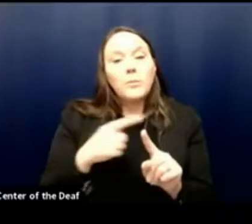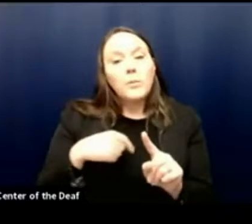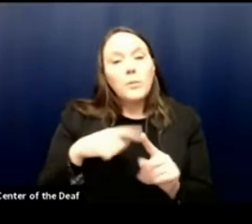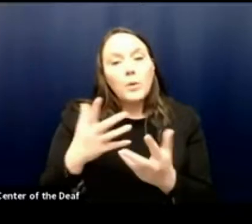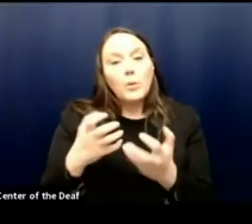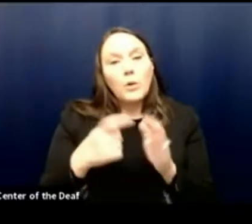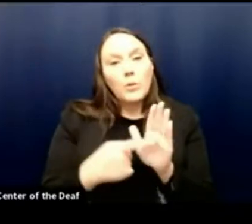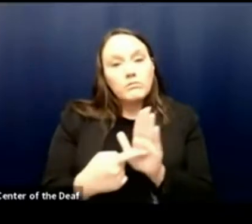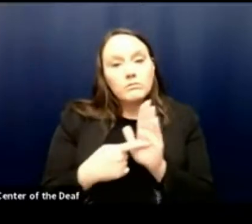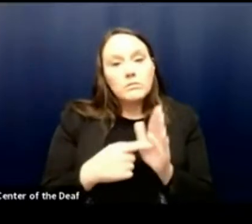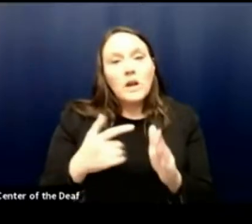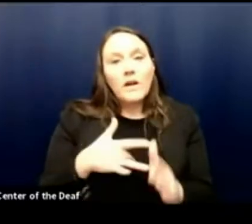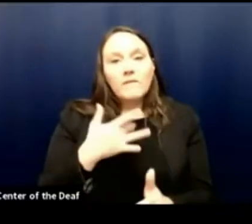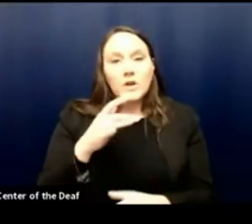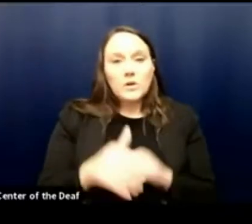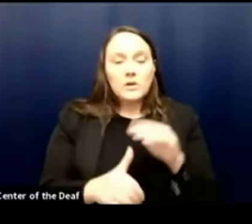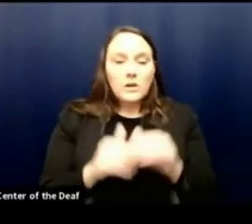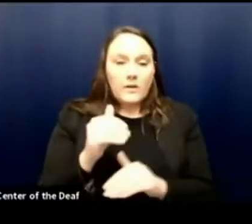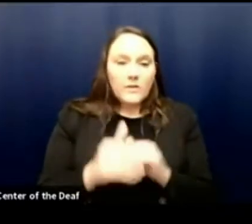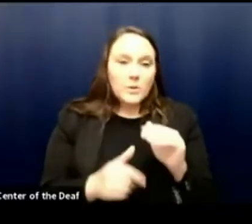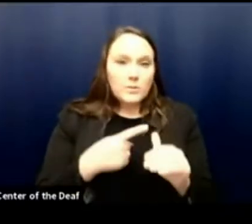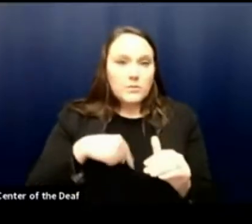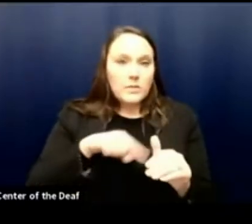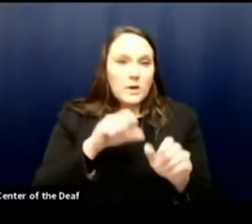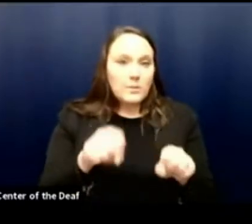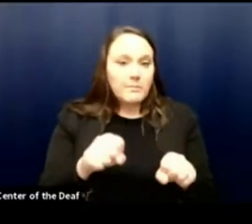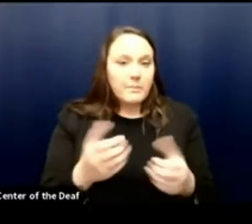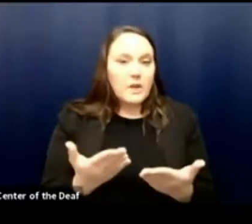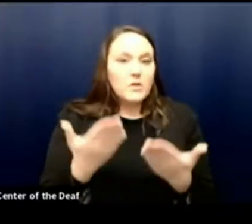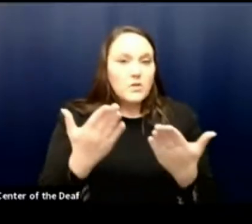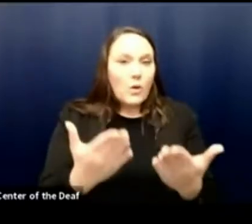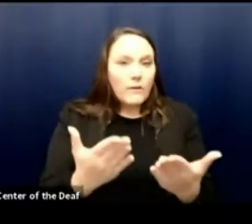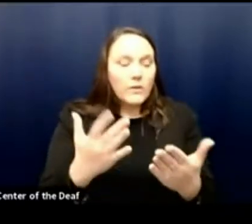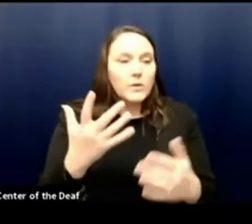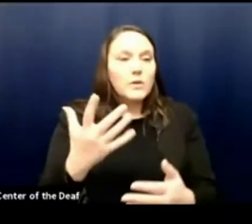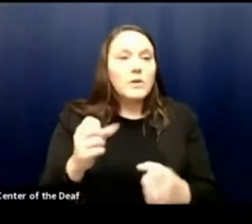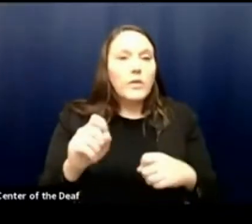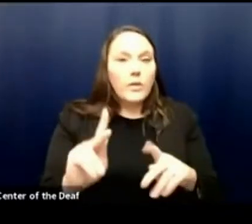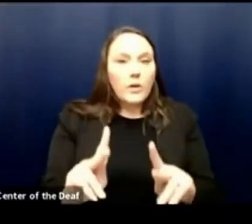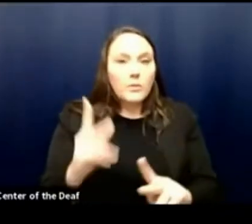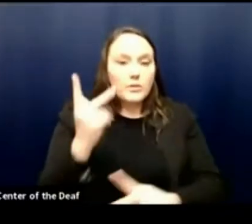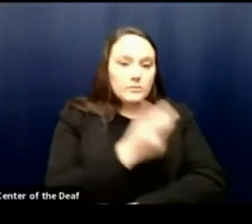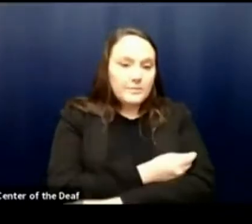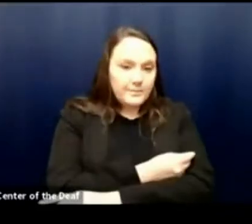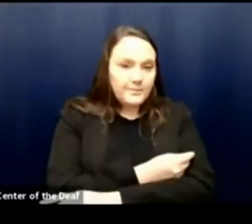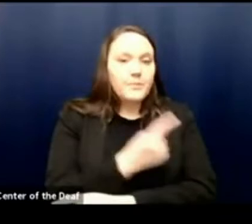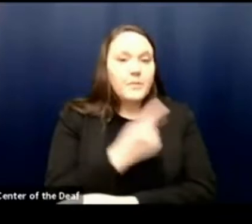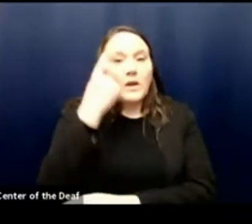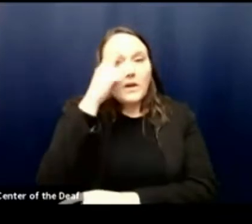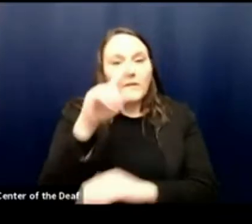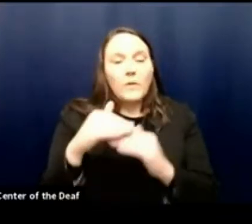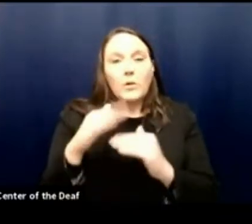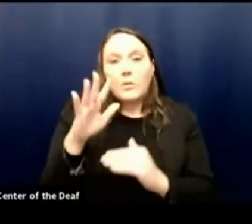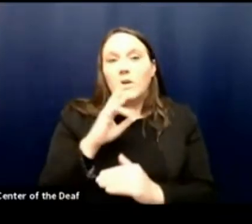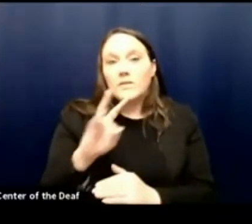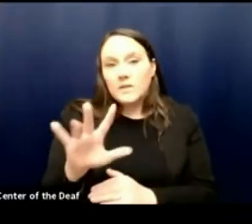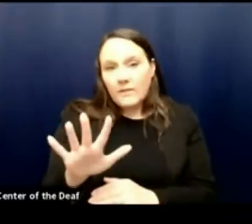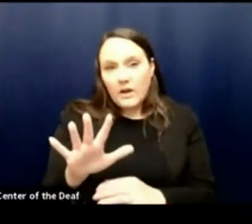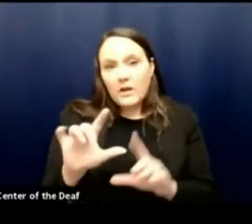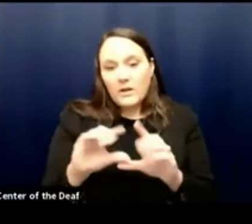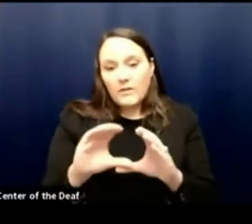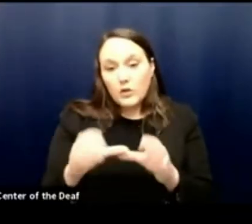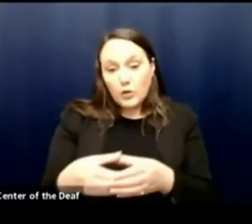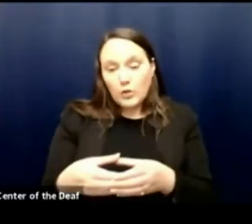we want to feel comfortable that we've been able to offer opportunities for the 75 and older group to